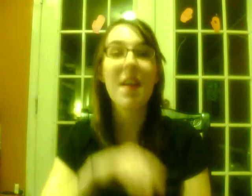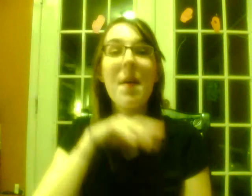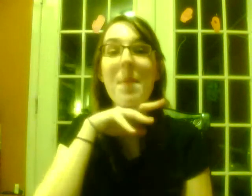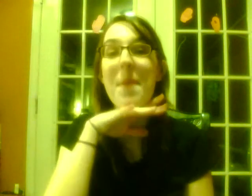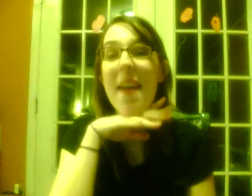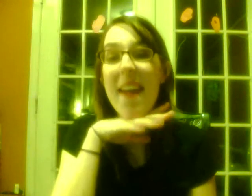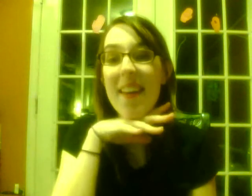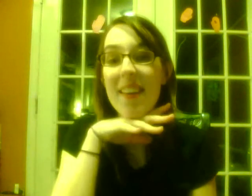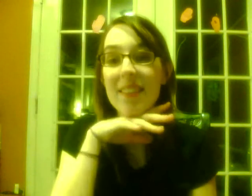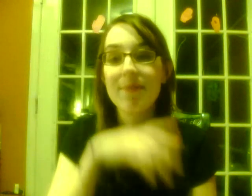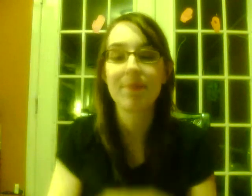pig,